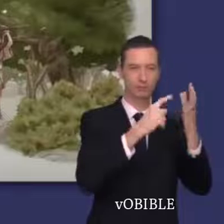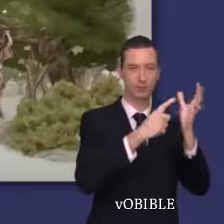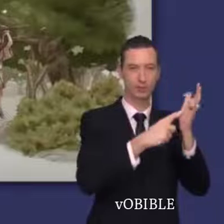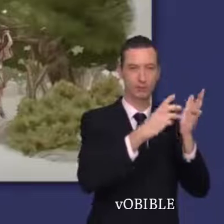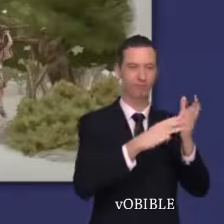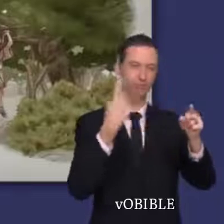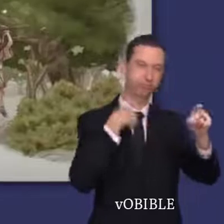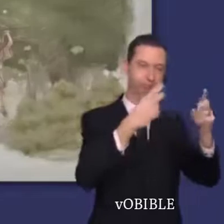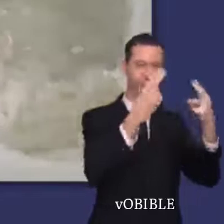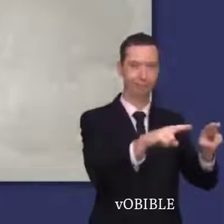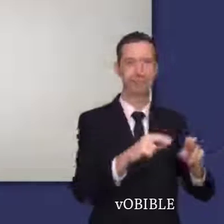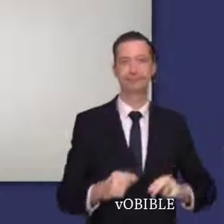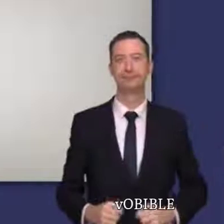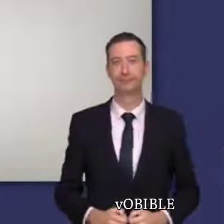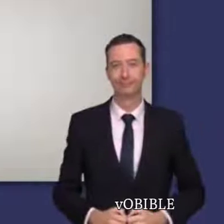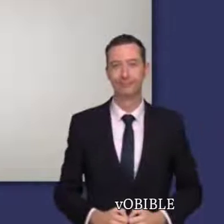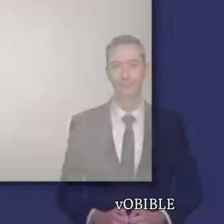Absalom to death.